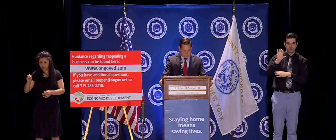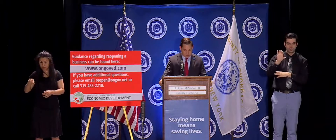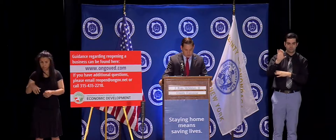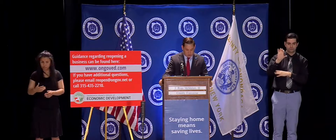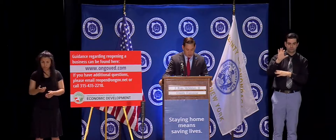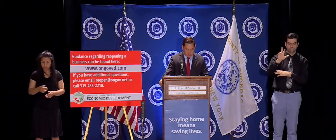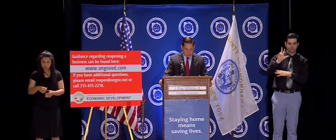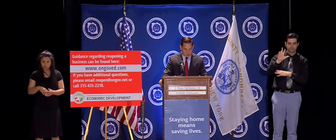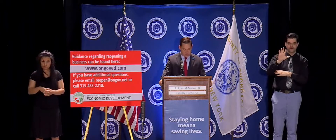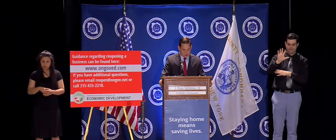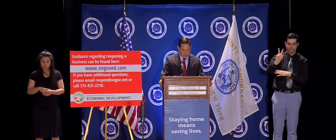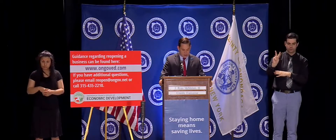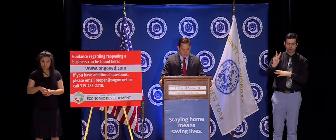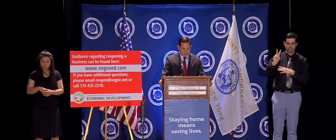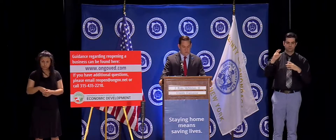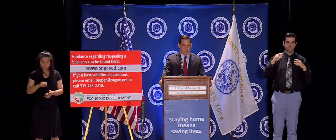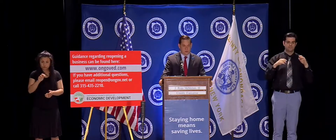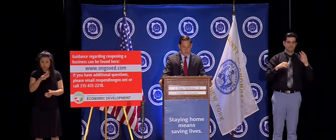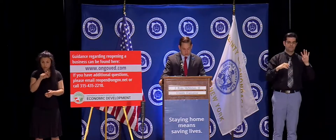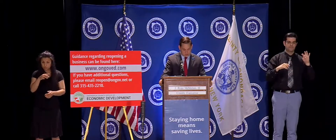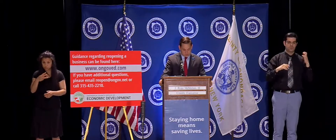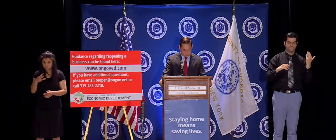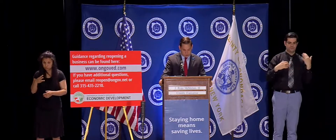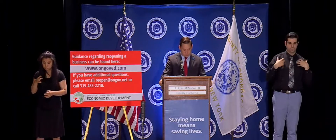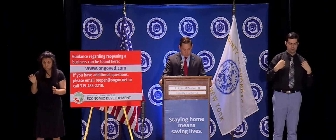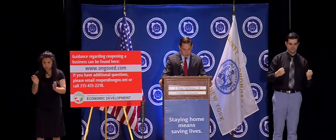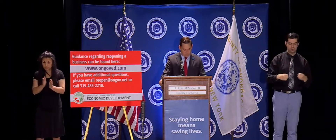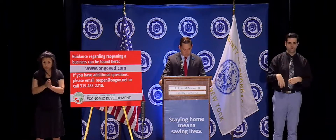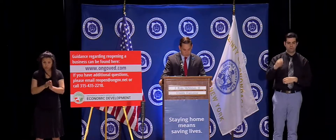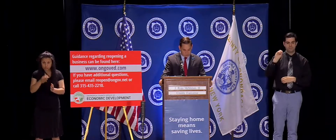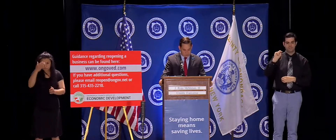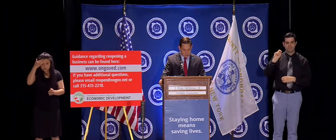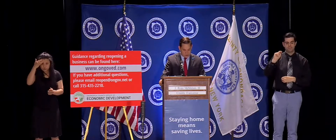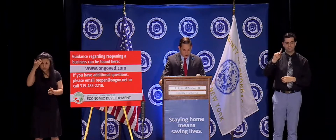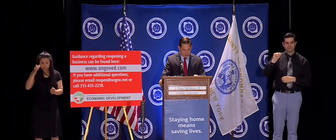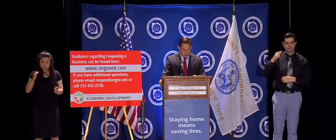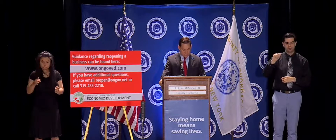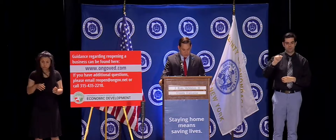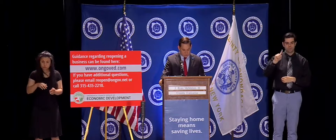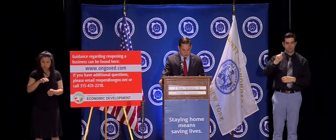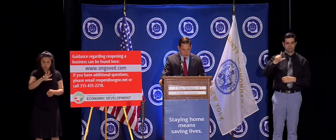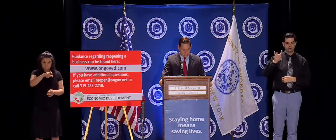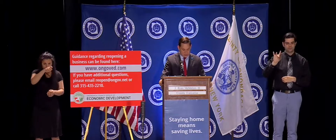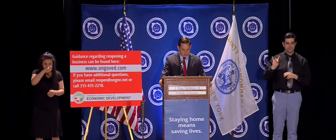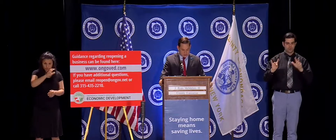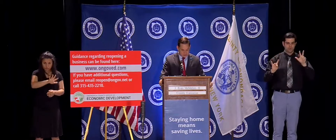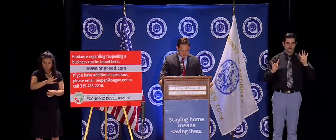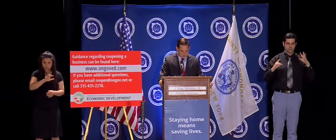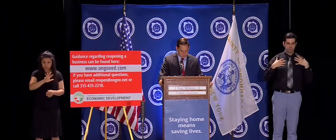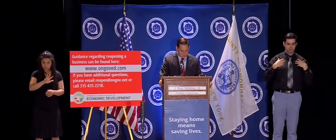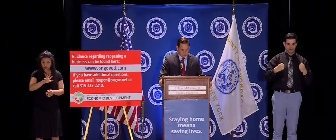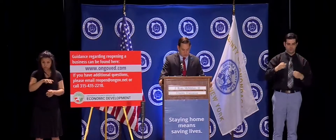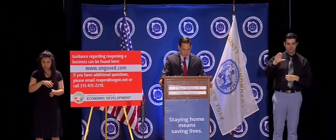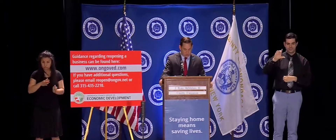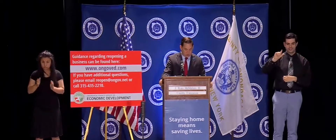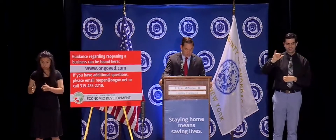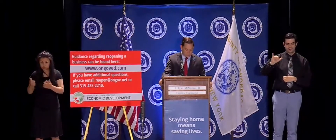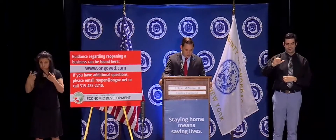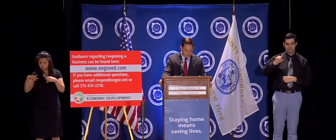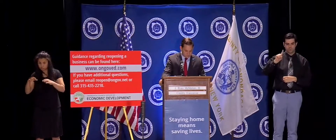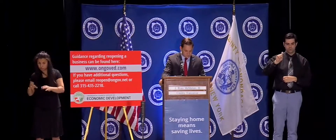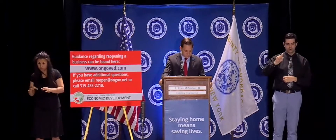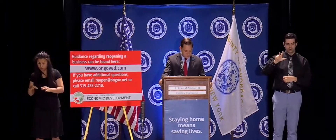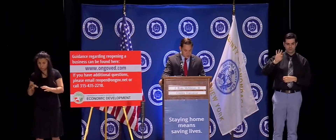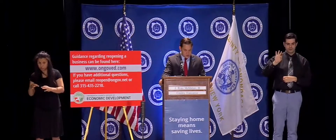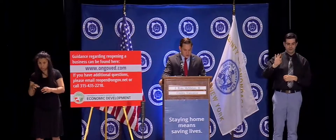recoveries. Clay, 139 total cases, 100 recoveries. Onondaga, 128 cases, 34